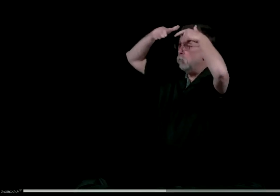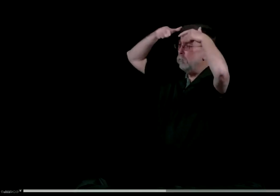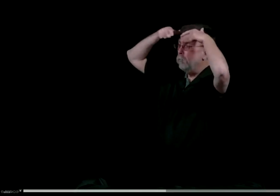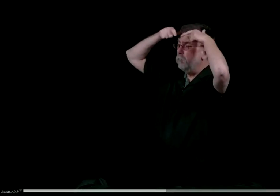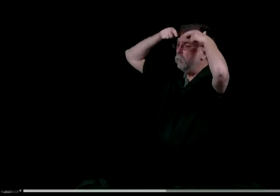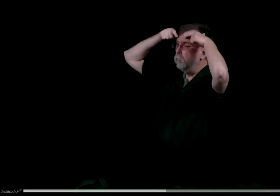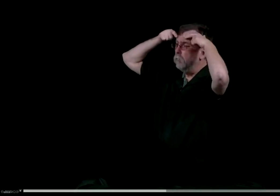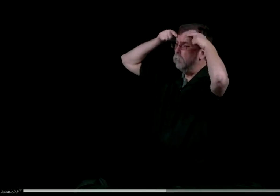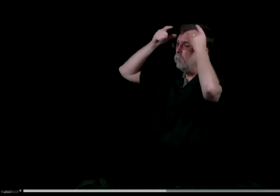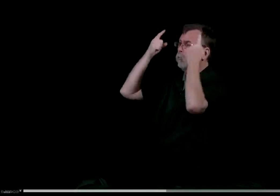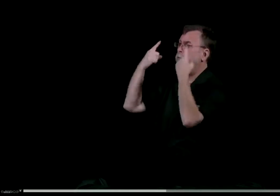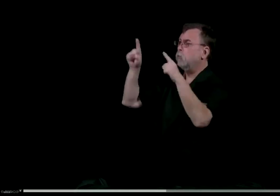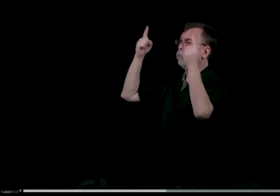goal